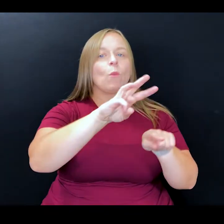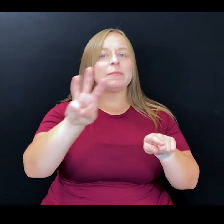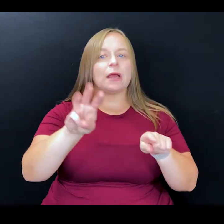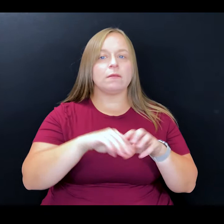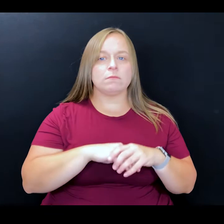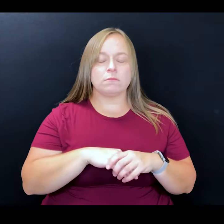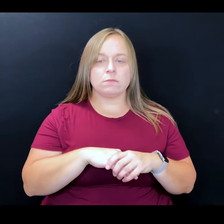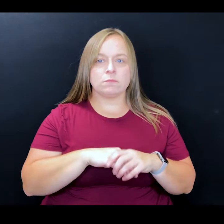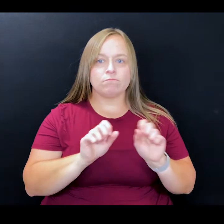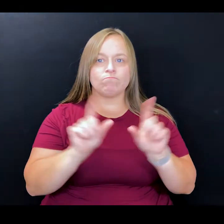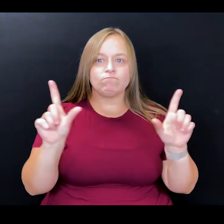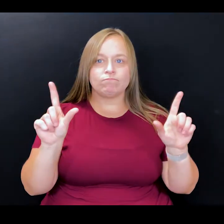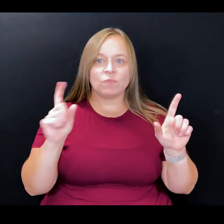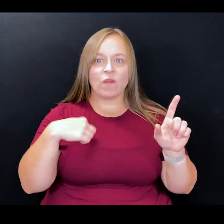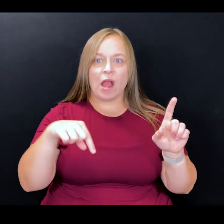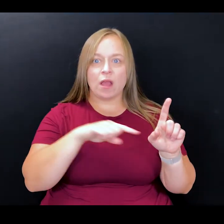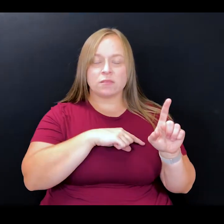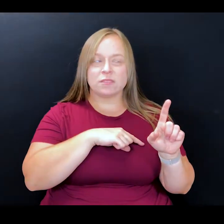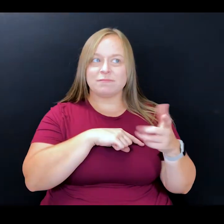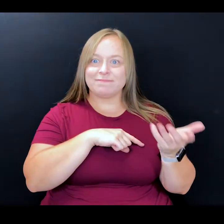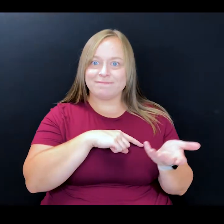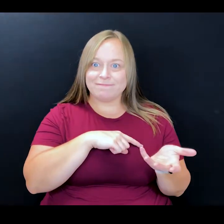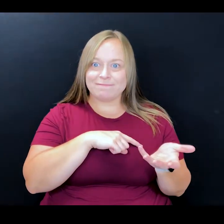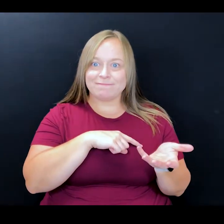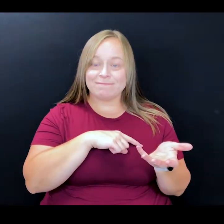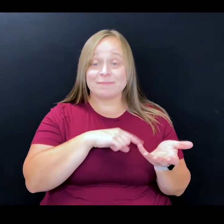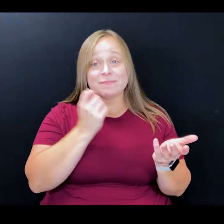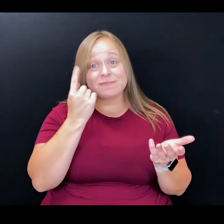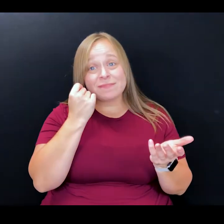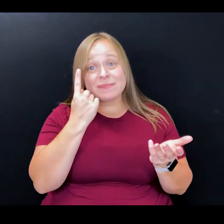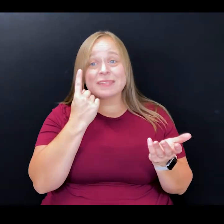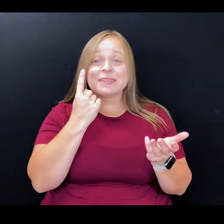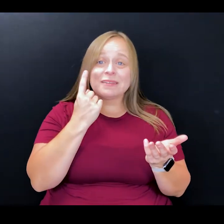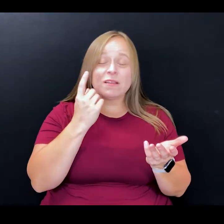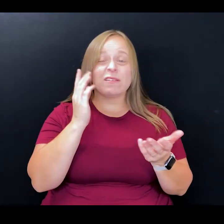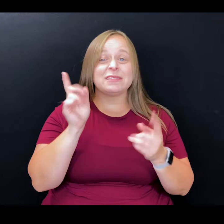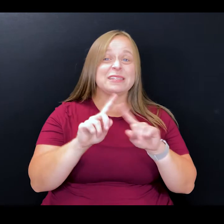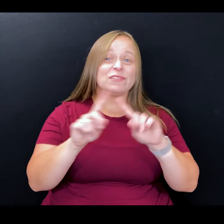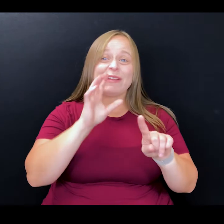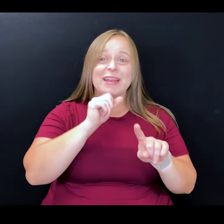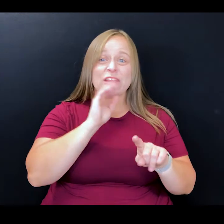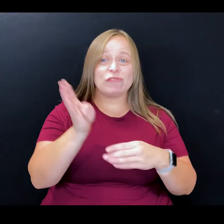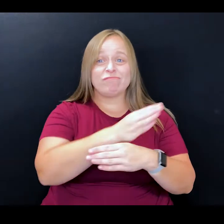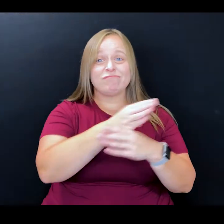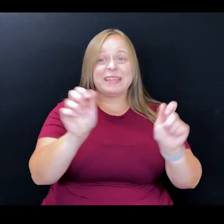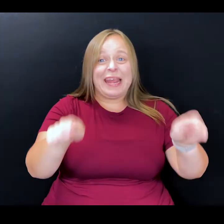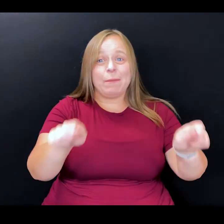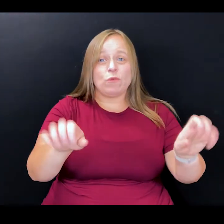to the website, for us that, and granted, there are people at all different ages